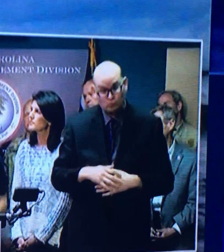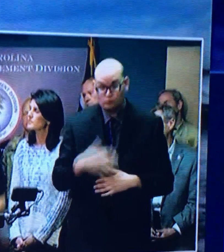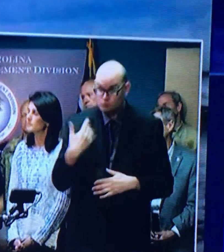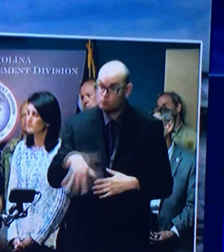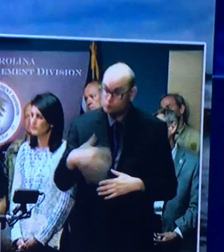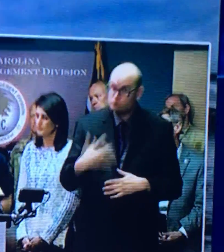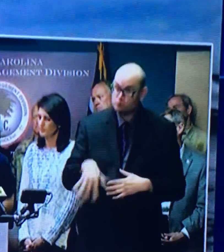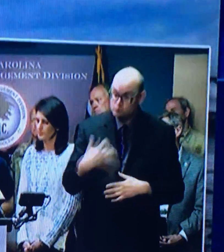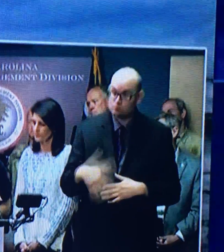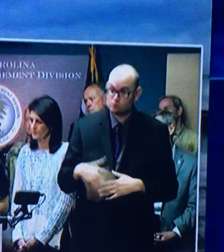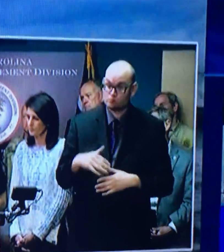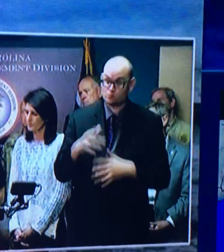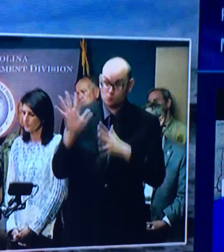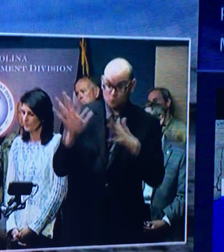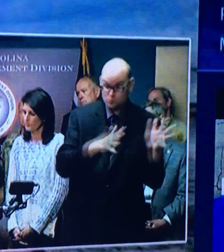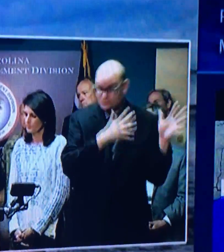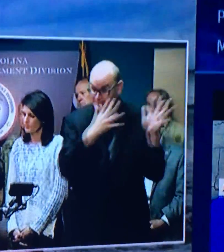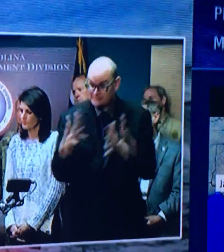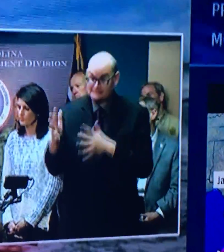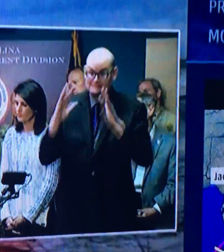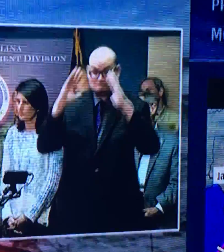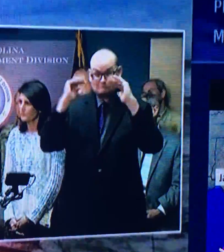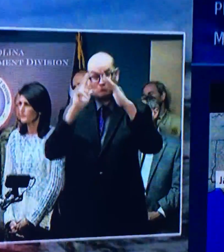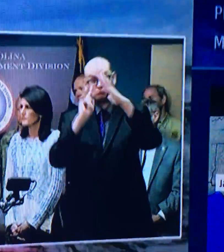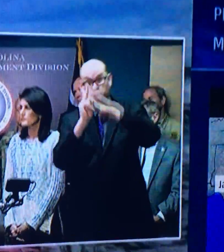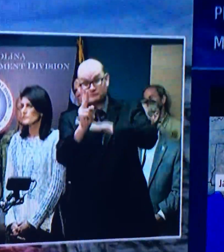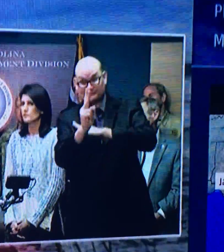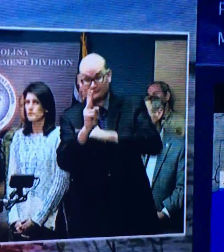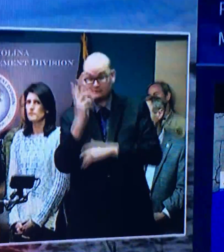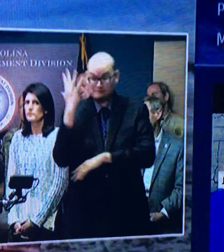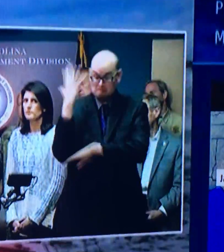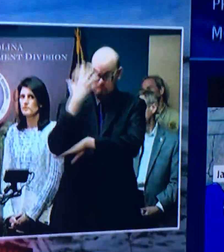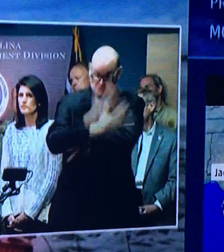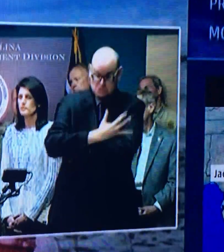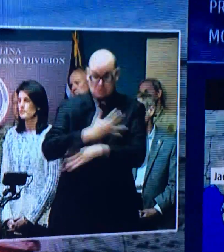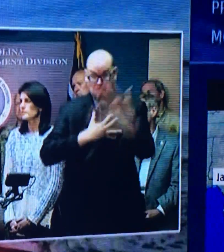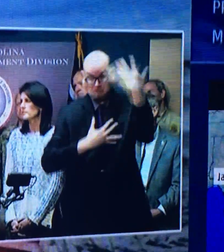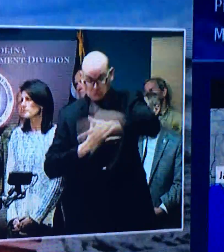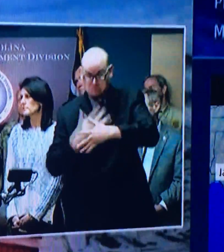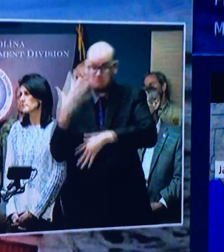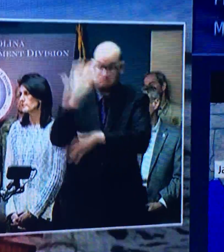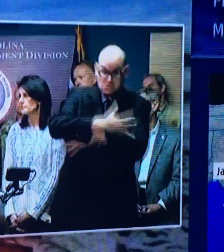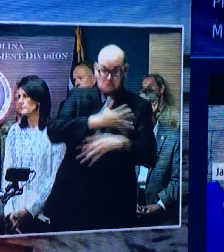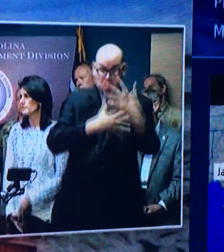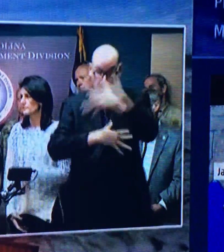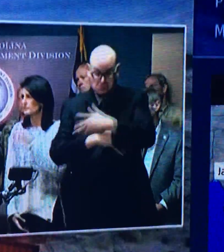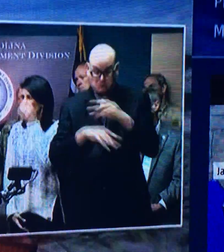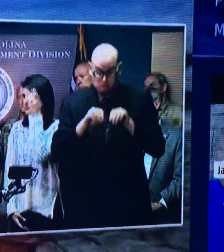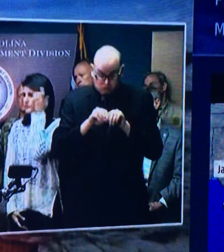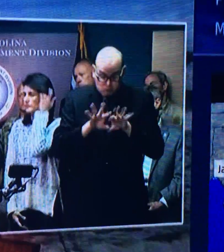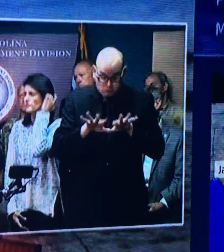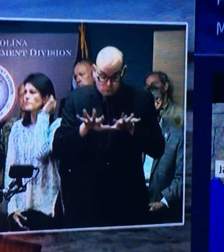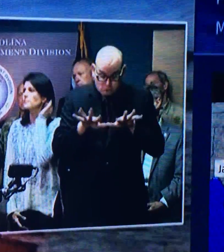In terms of winds, extensive tree damage, many trees down on homes and on roadways is likely,